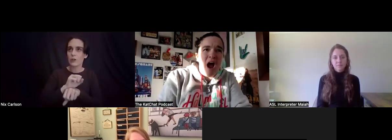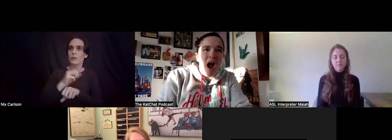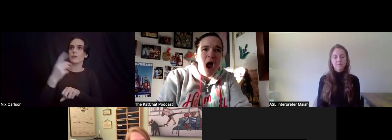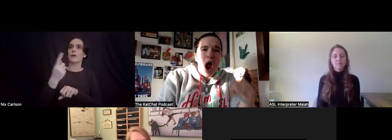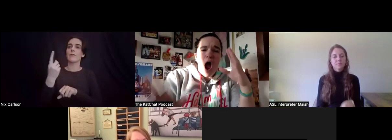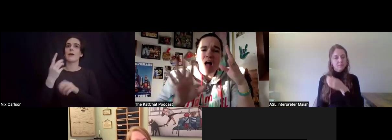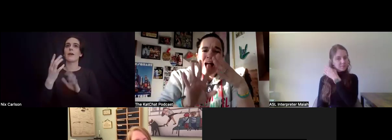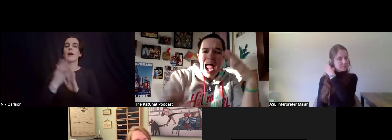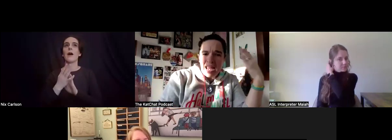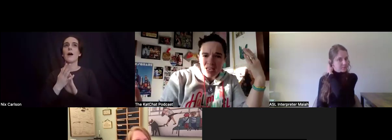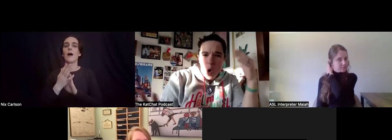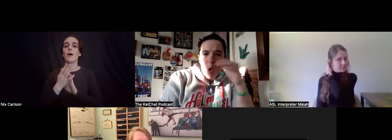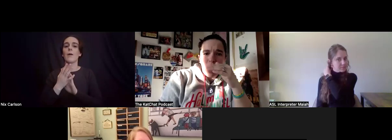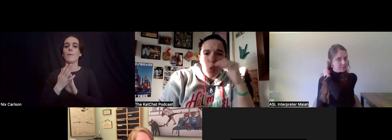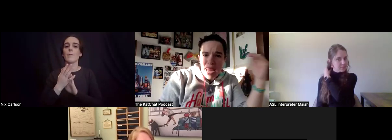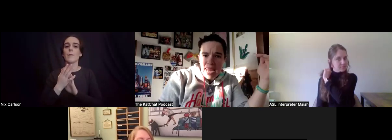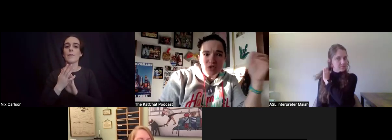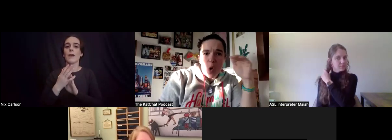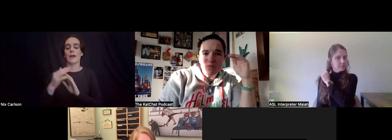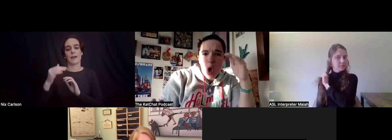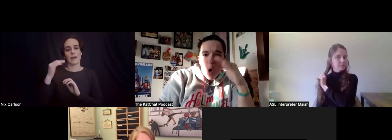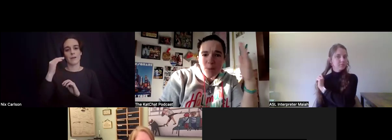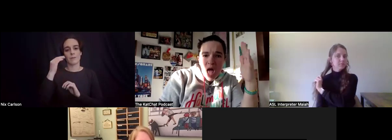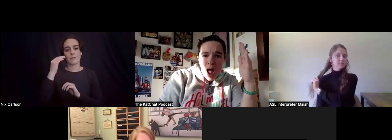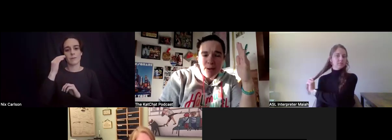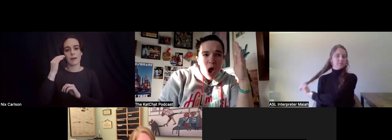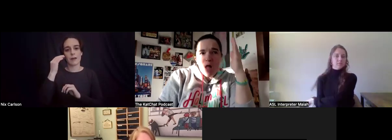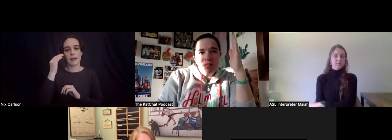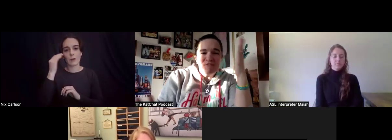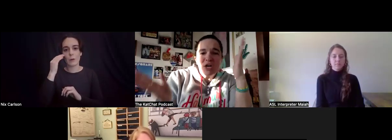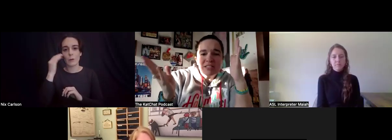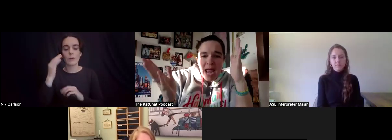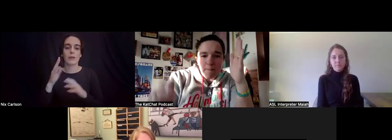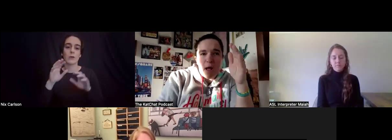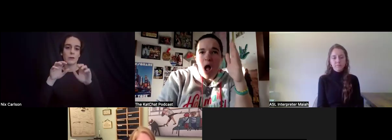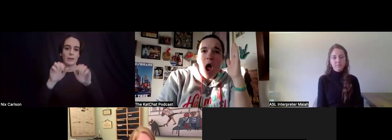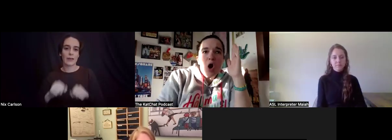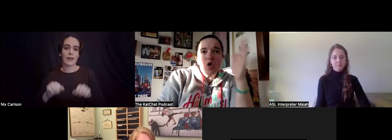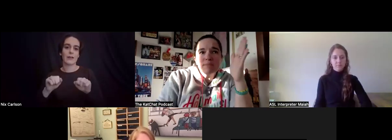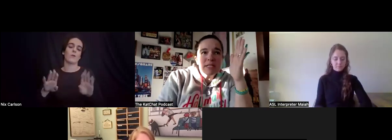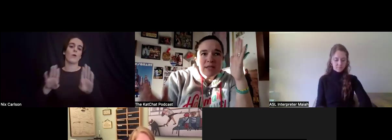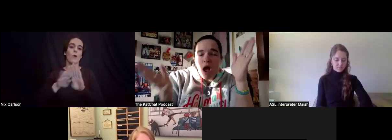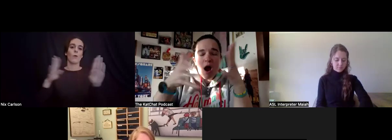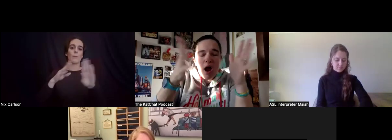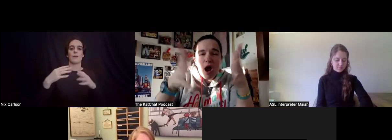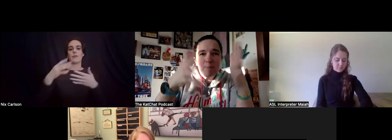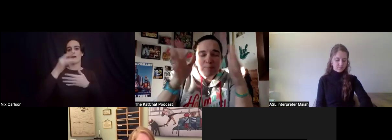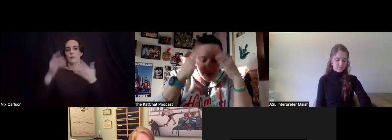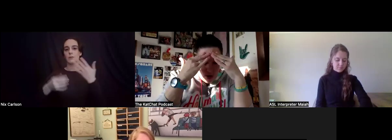like a line or a quiz. So you open up, like for example, Christmas,